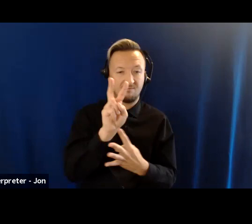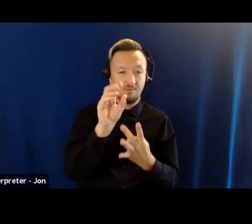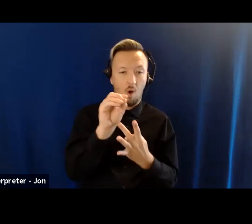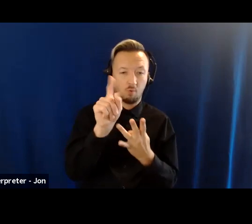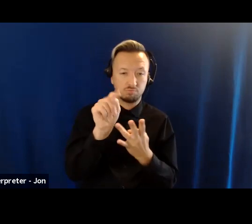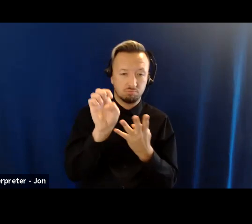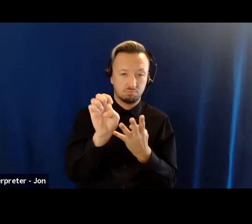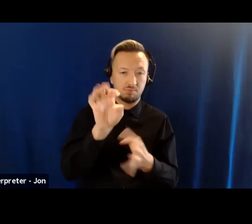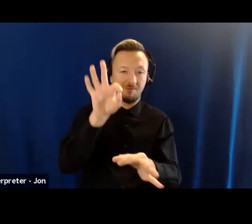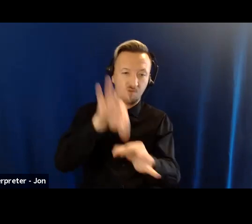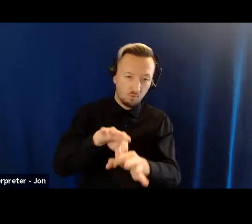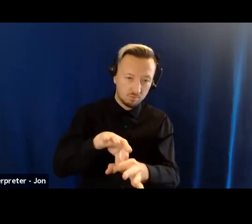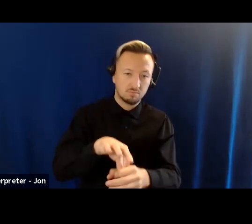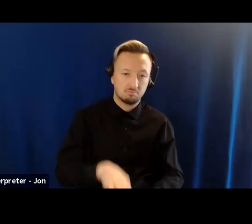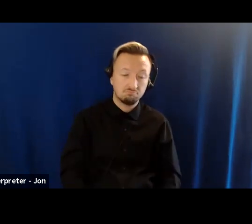And